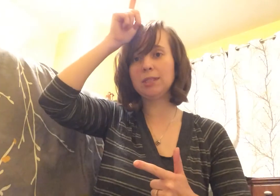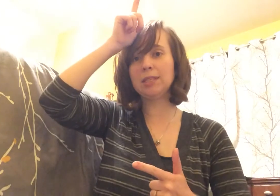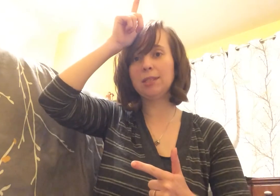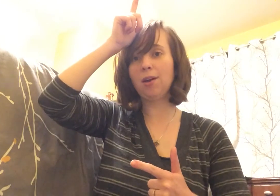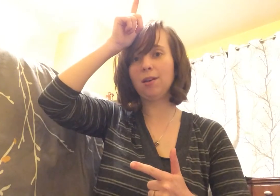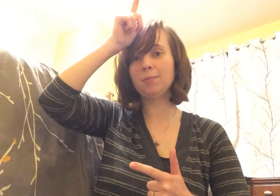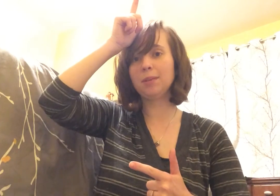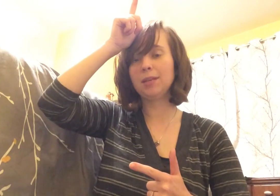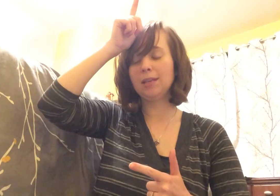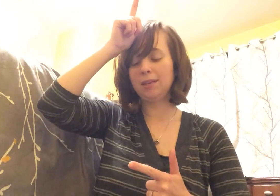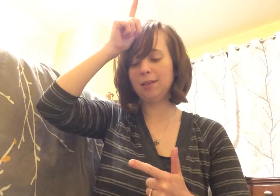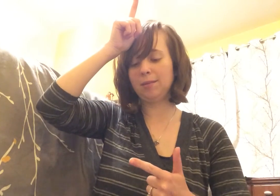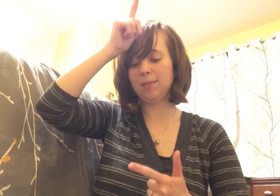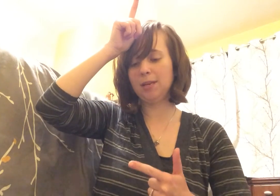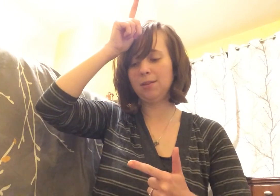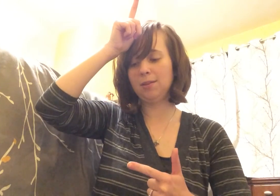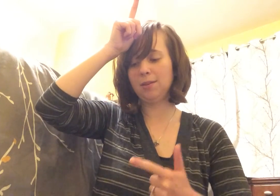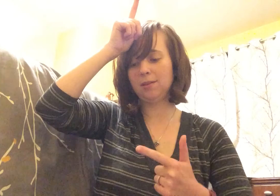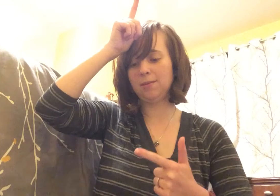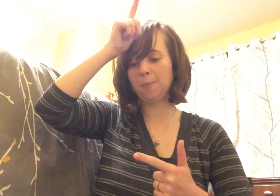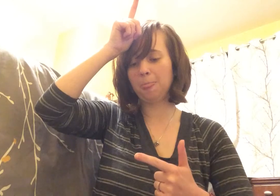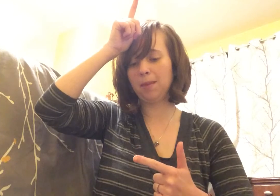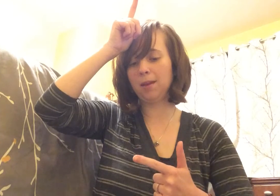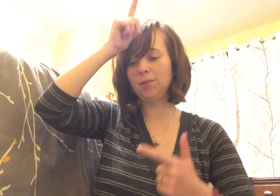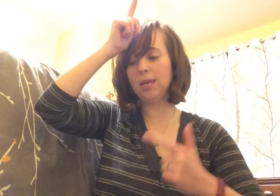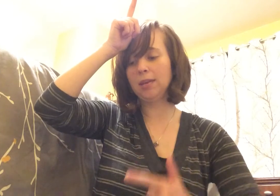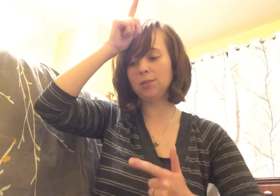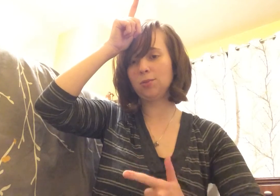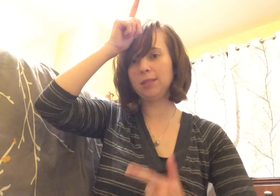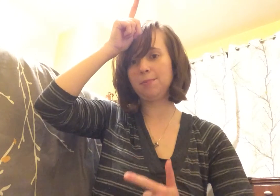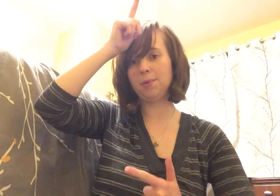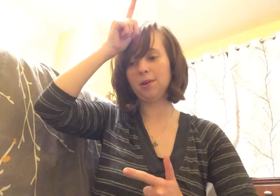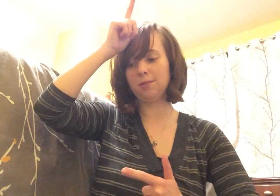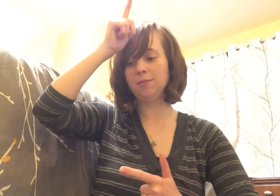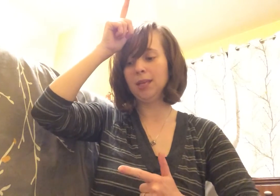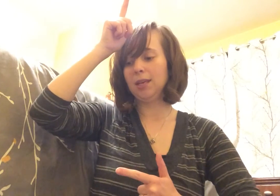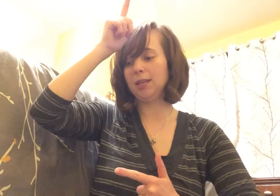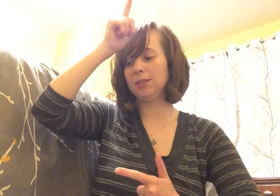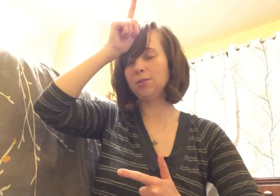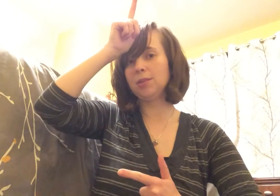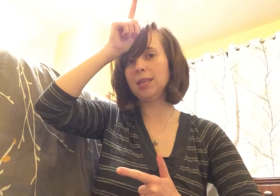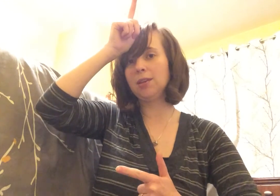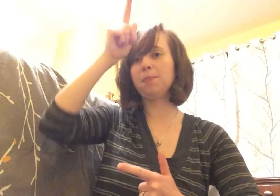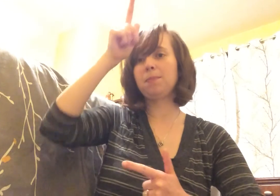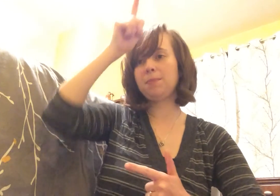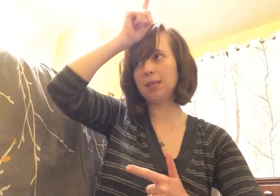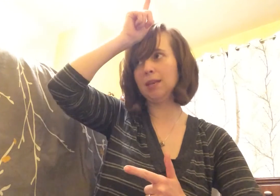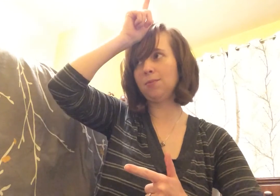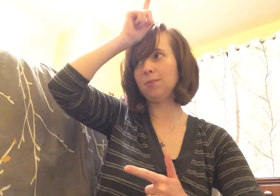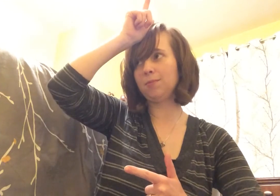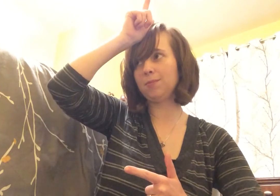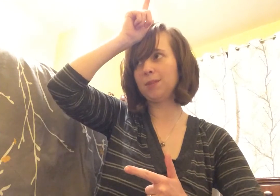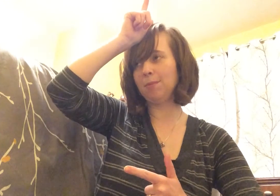the top, and the other hand is towards the bottom. And so you take dominant